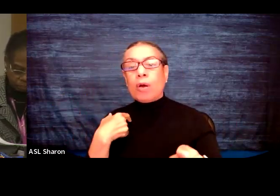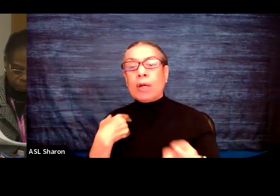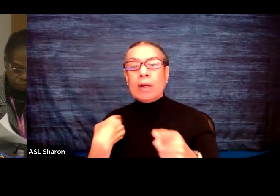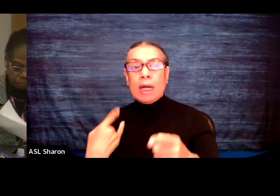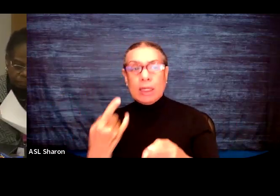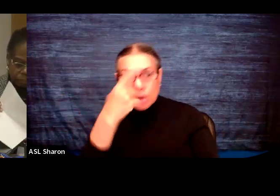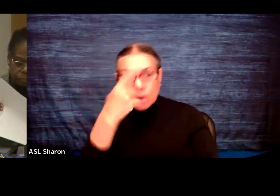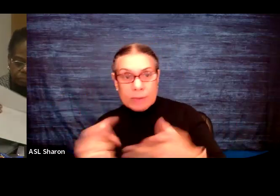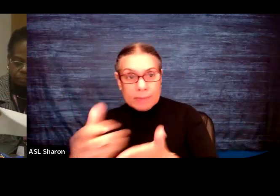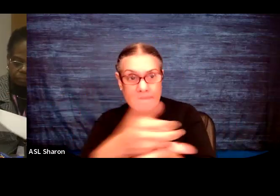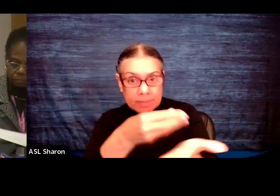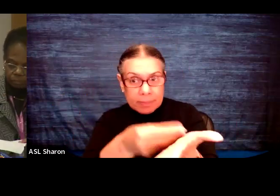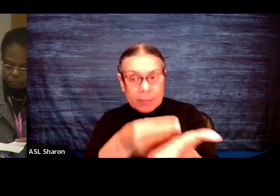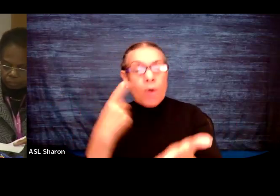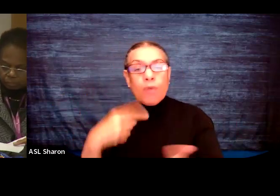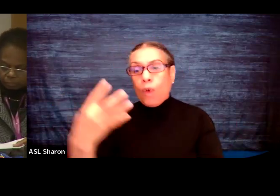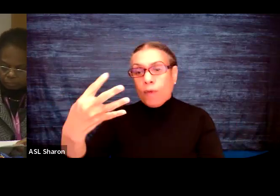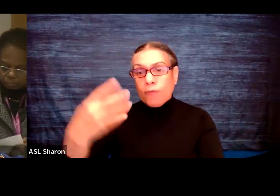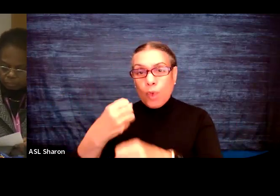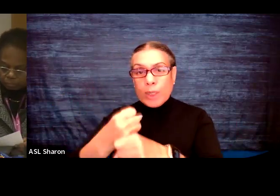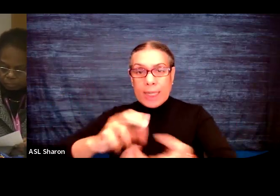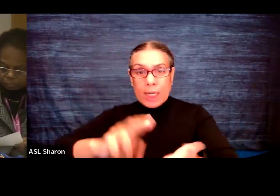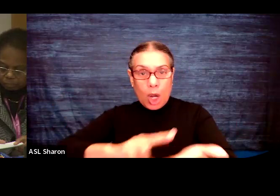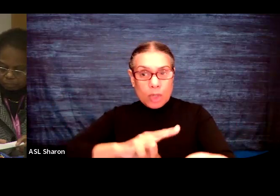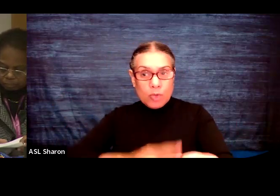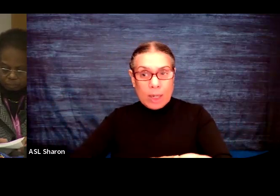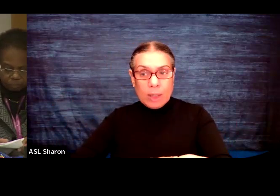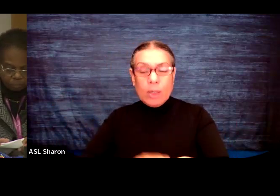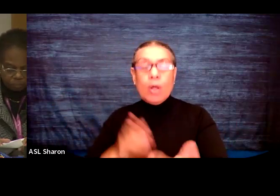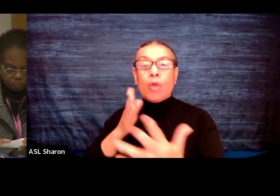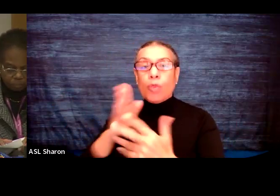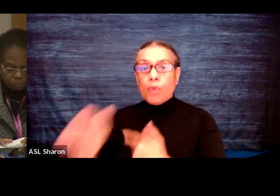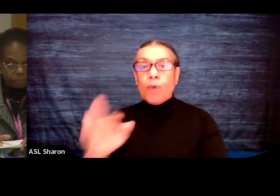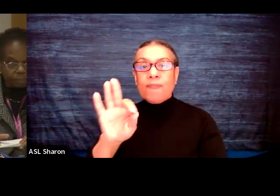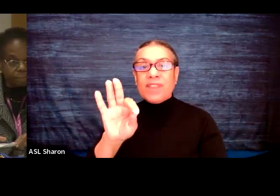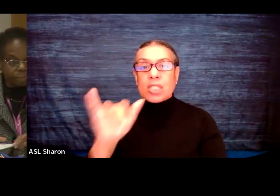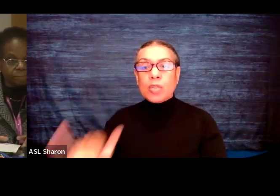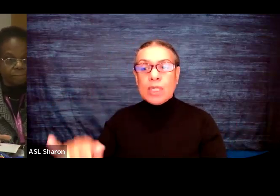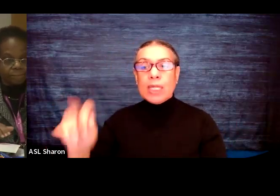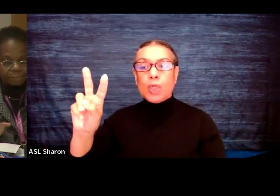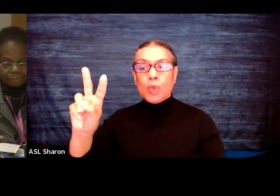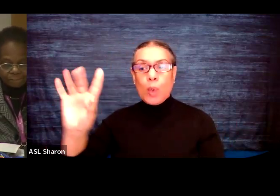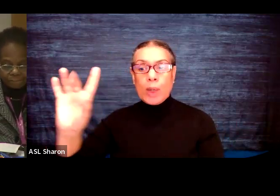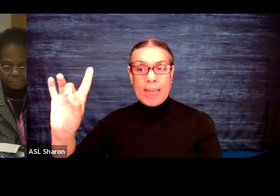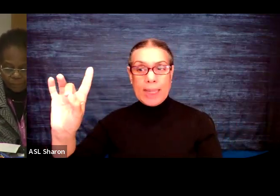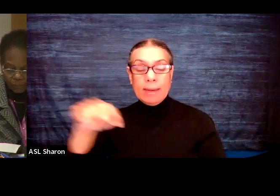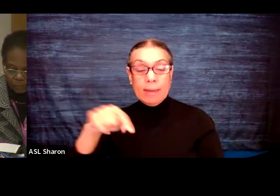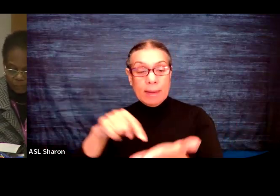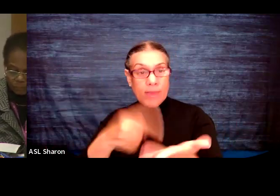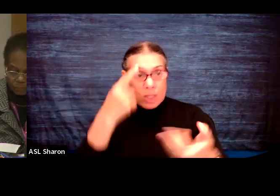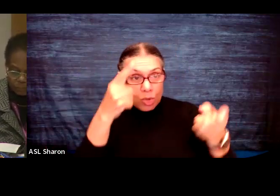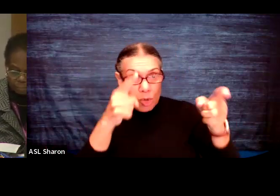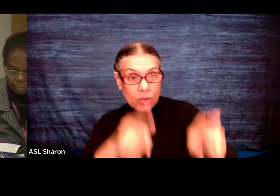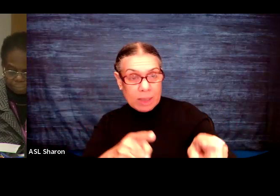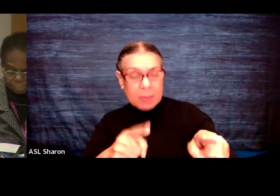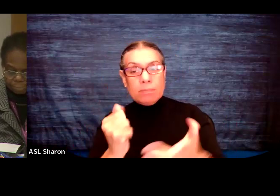bargaining agreement for a 4-year contract through FY28. This agreement was ratified